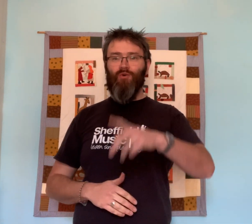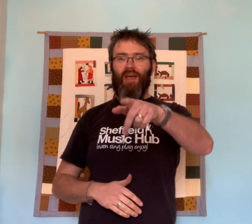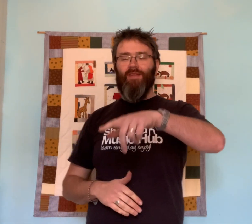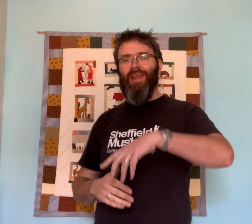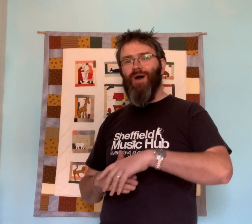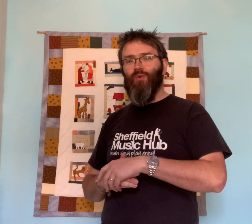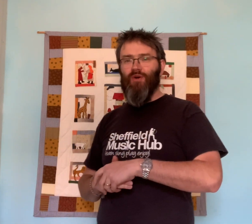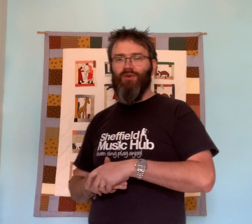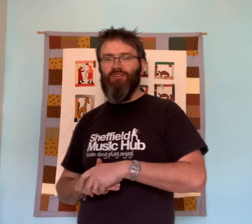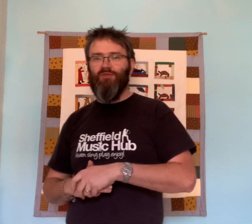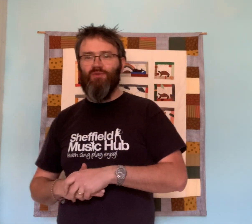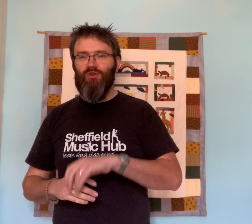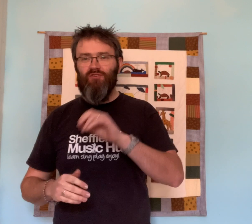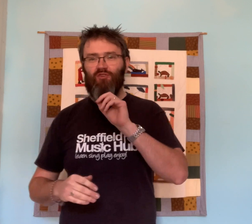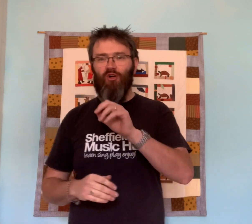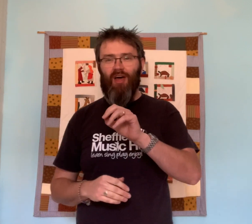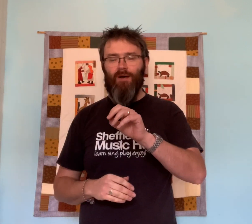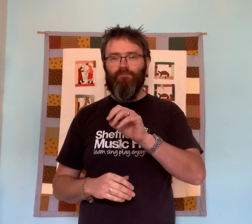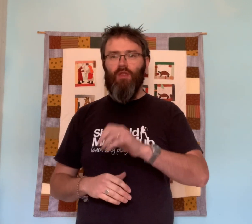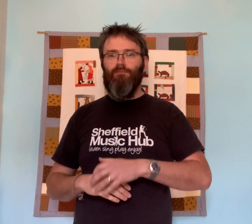Okay, now what I want you to do is once you've got that,